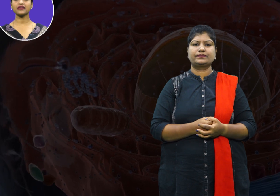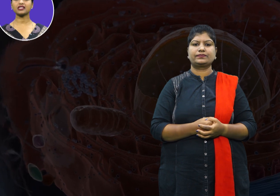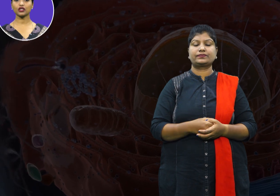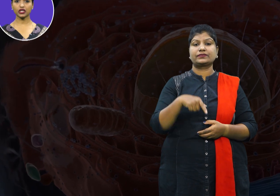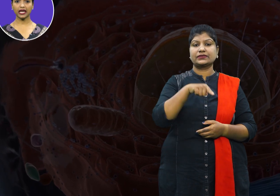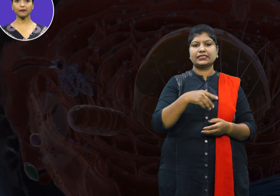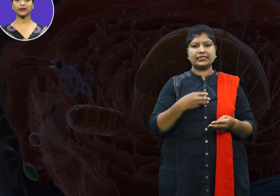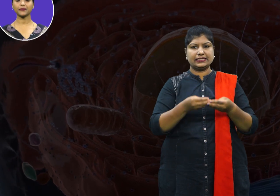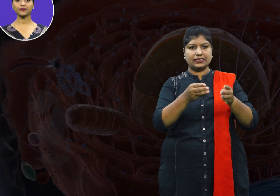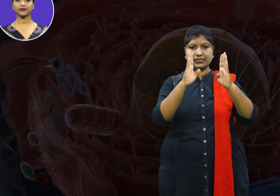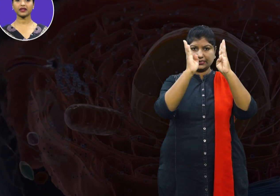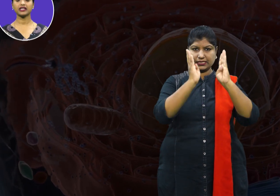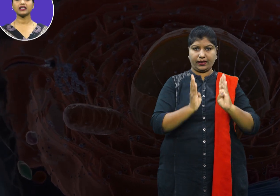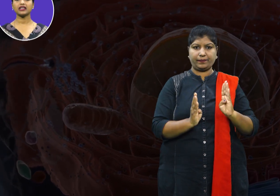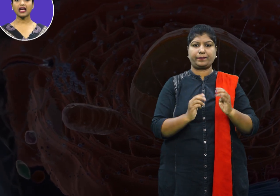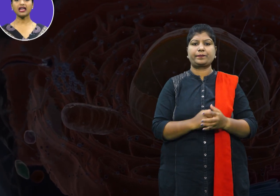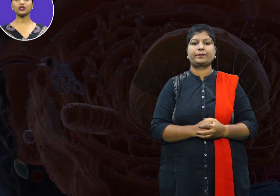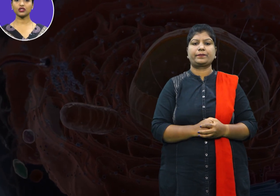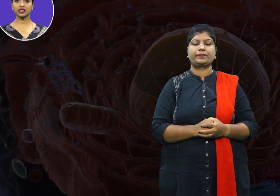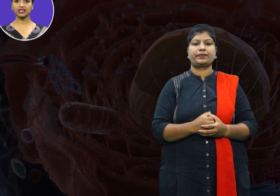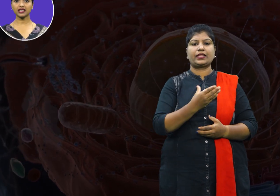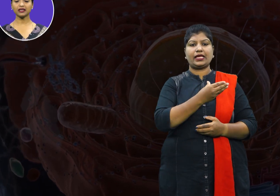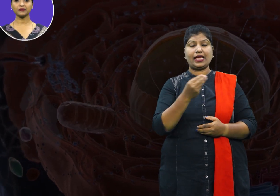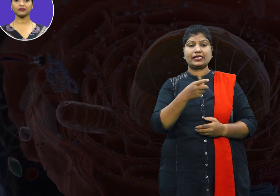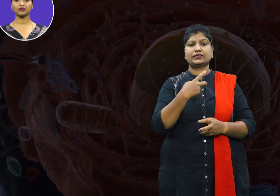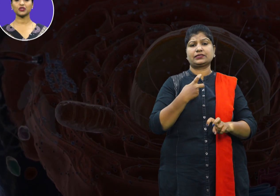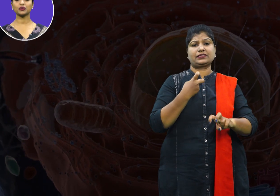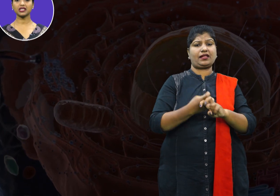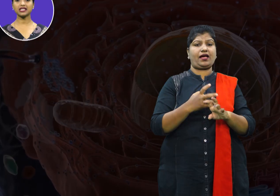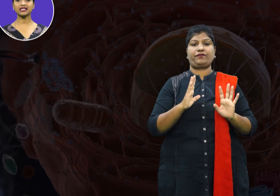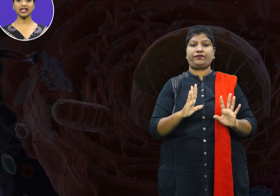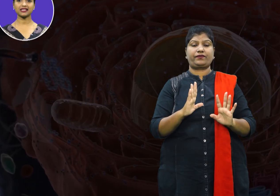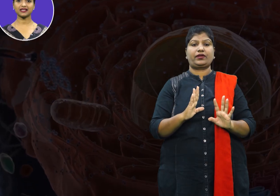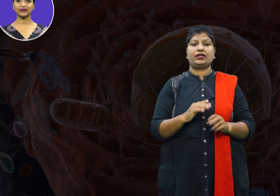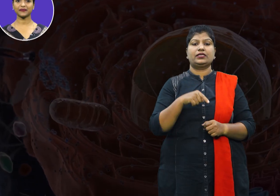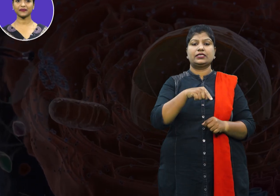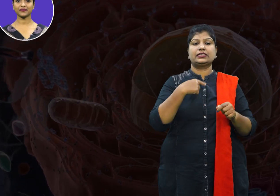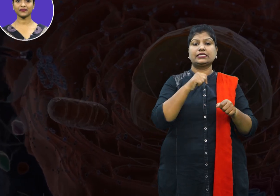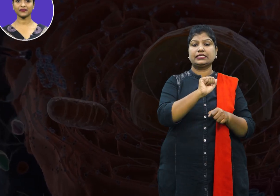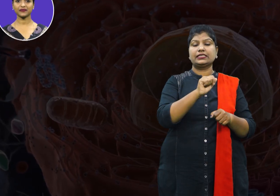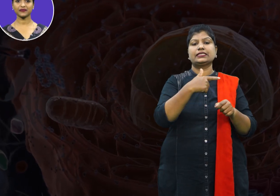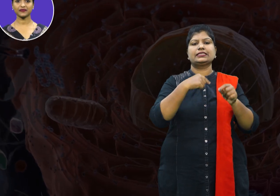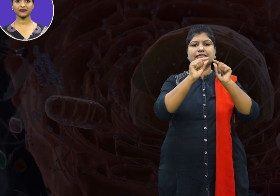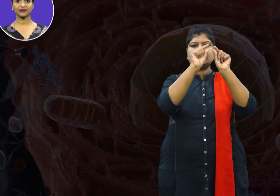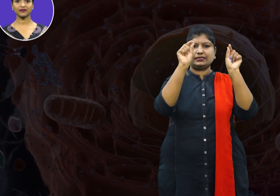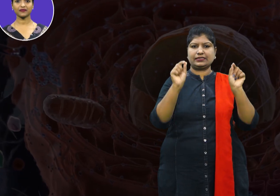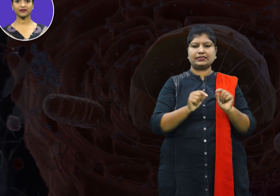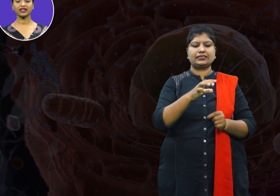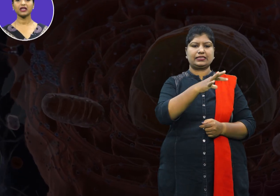It gives shape and rigidity to these cells.